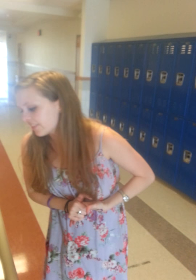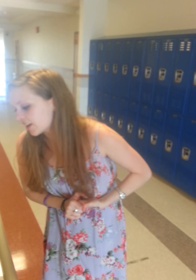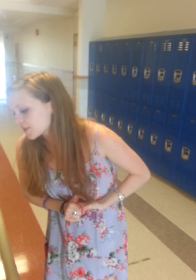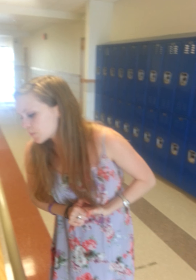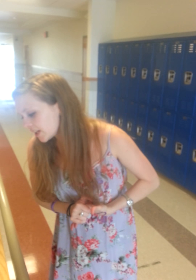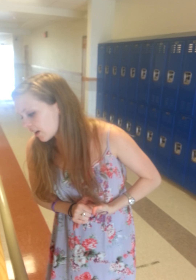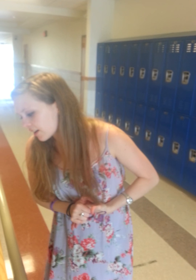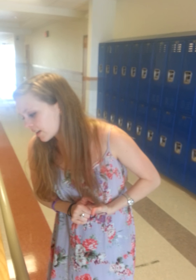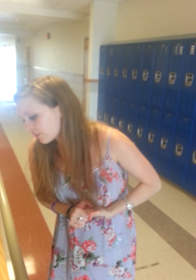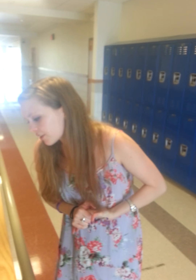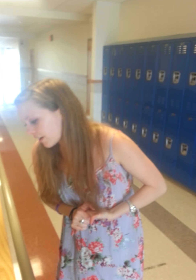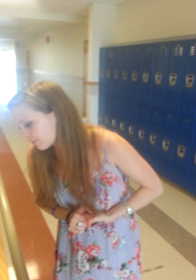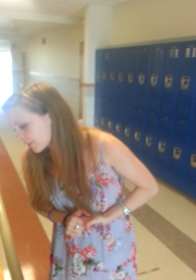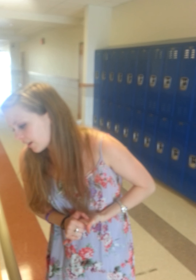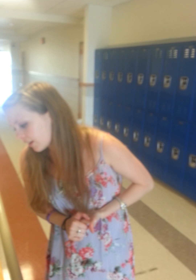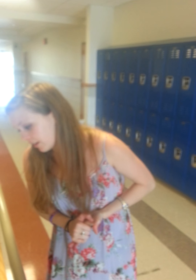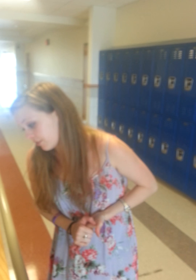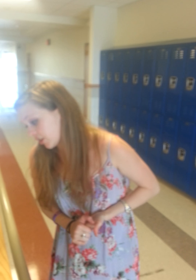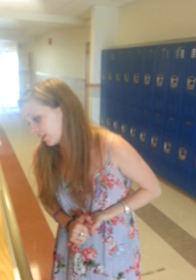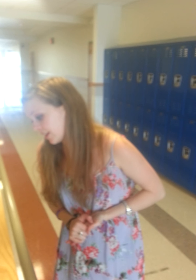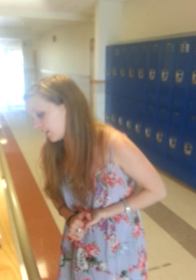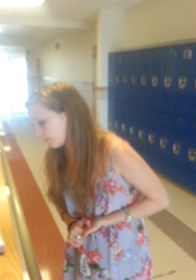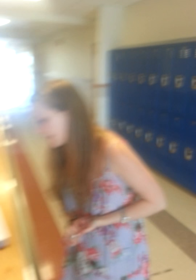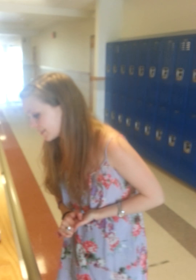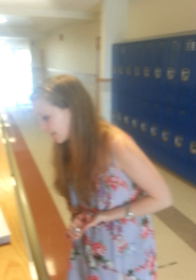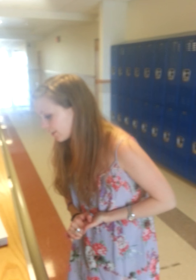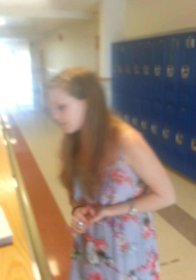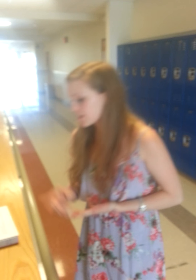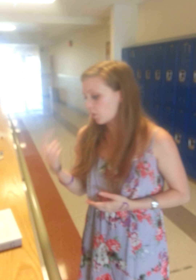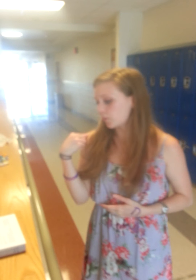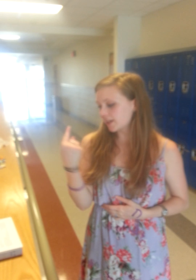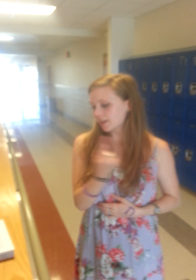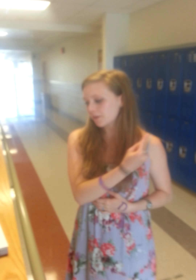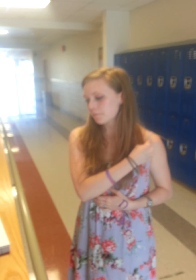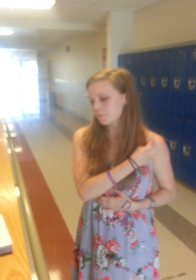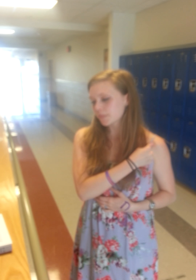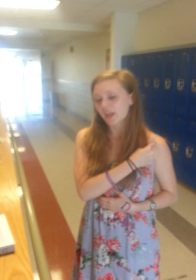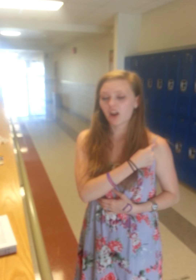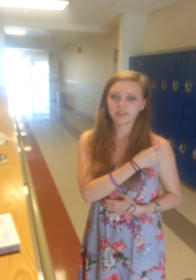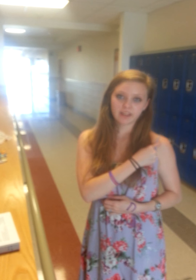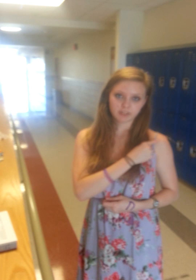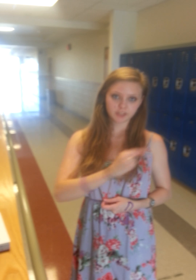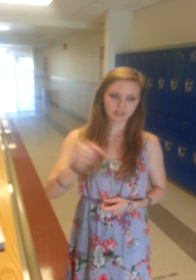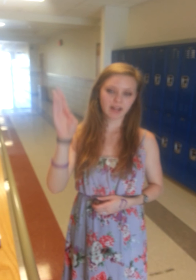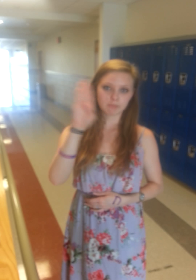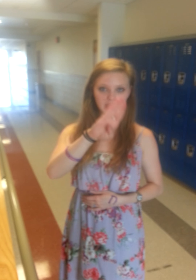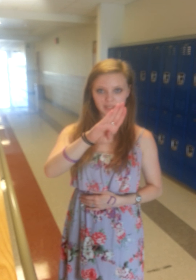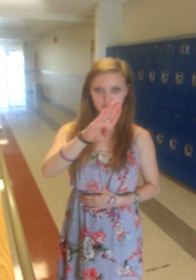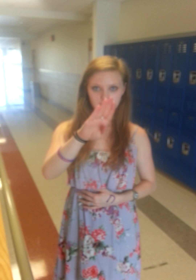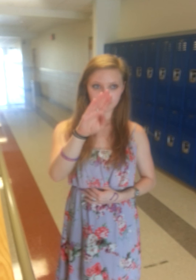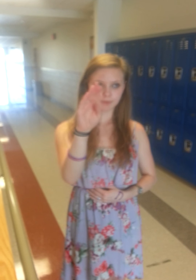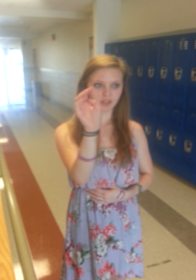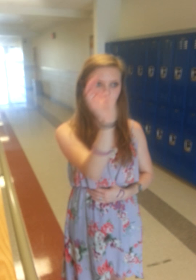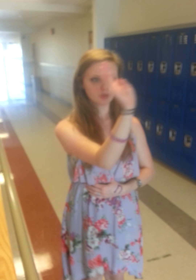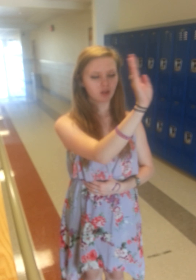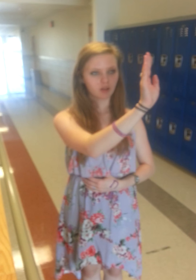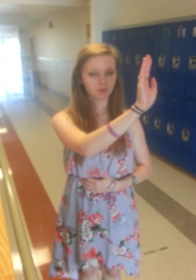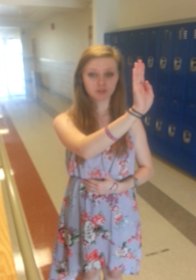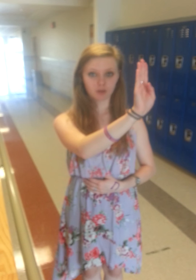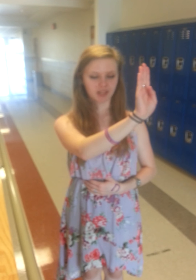Because we are never, ever, ever getting back together. So we are never. You're going to have a B hand shape and draw with your dominant hand